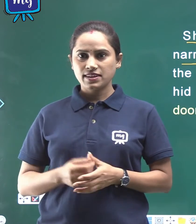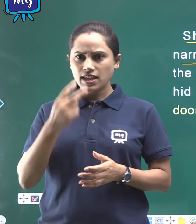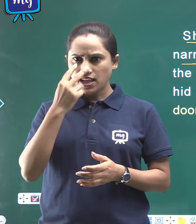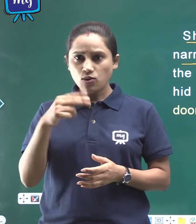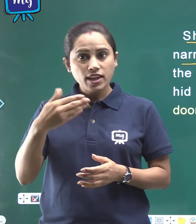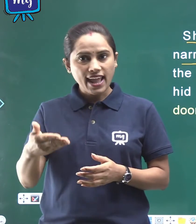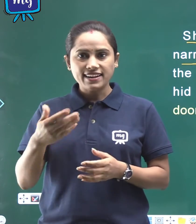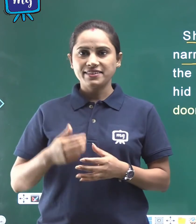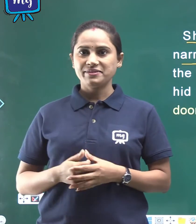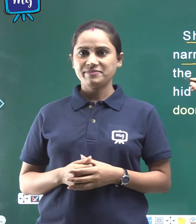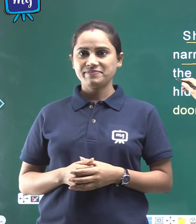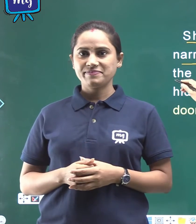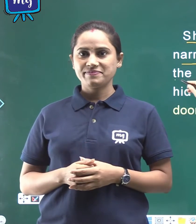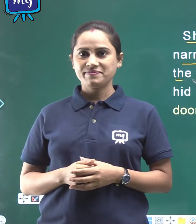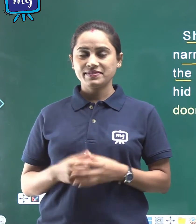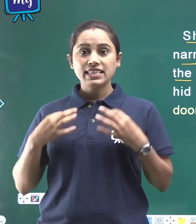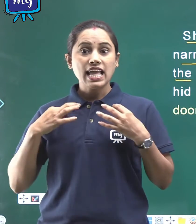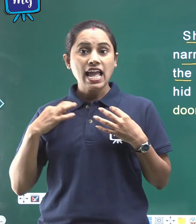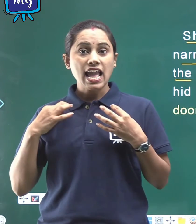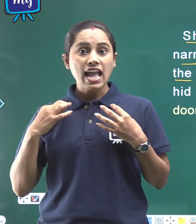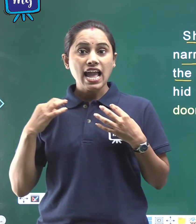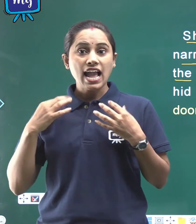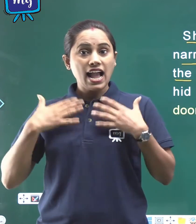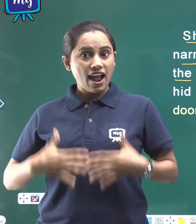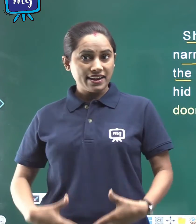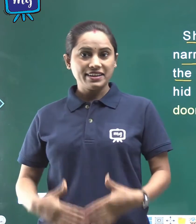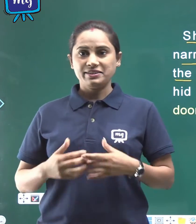looking at the cardigan.